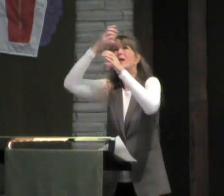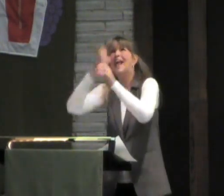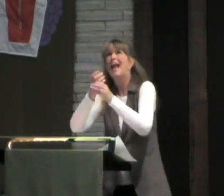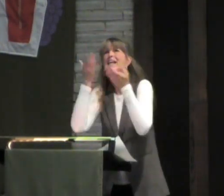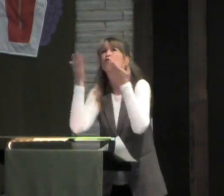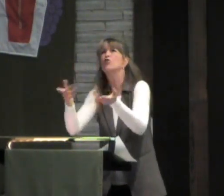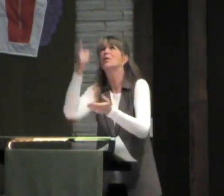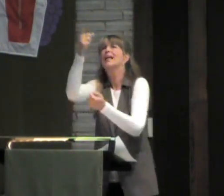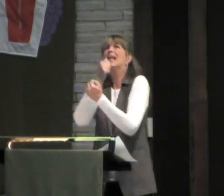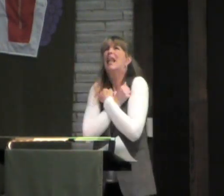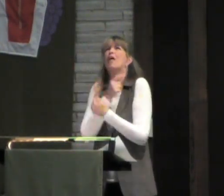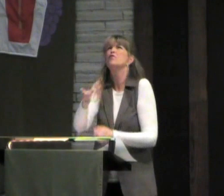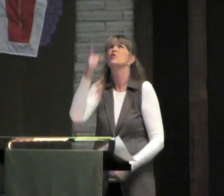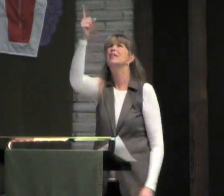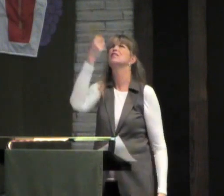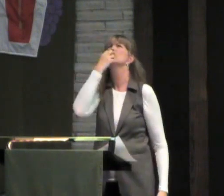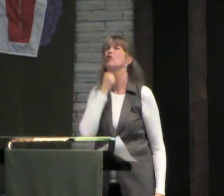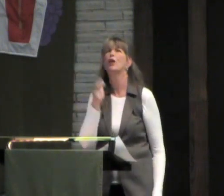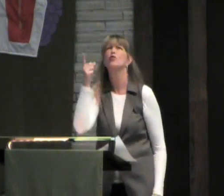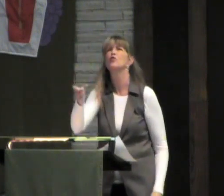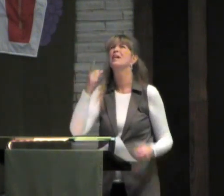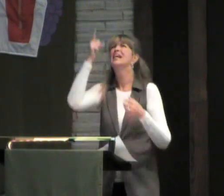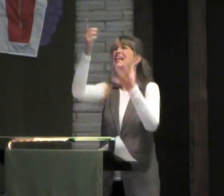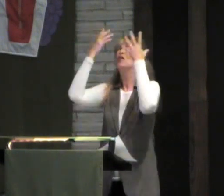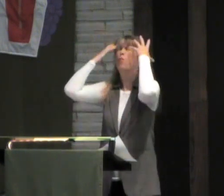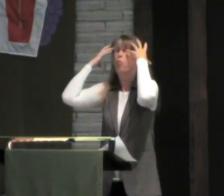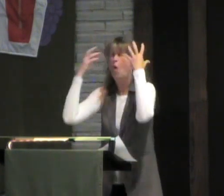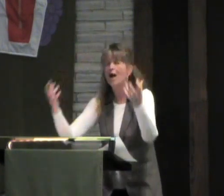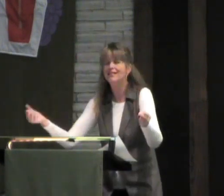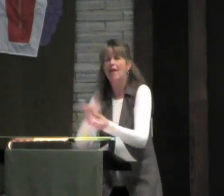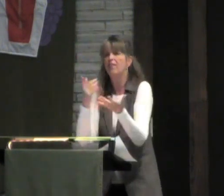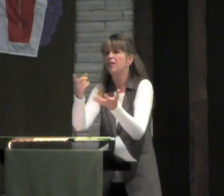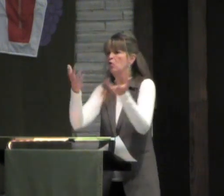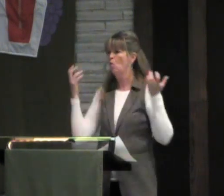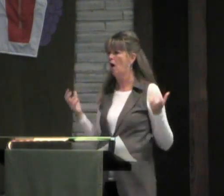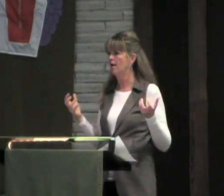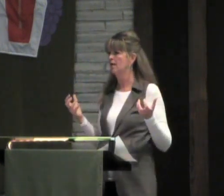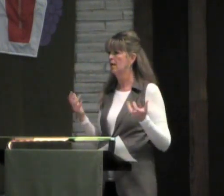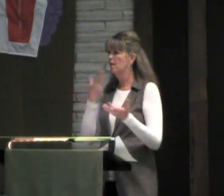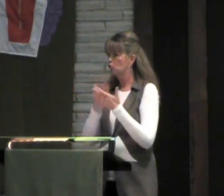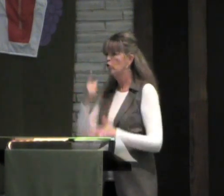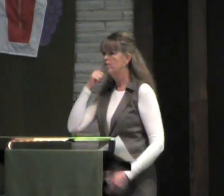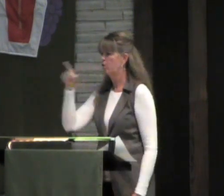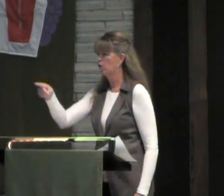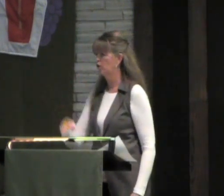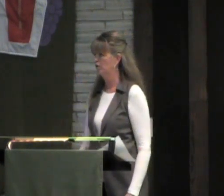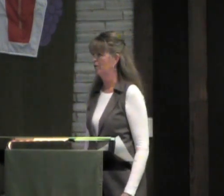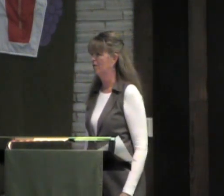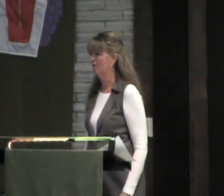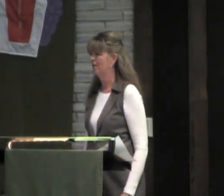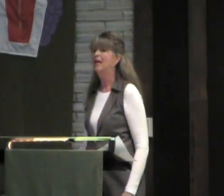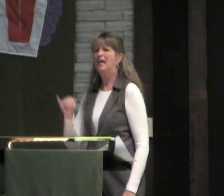you because he created you, he loves you, he cherishes you, he wants you, he wants what's good for